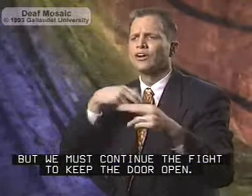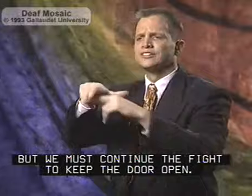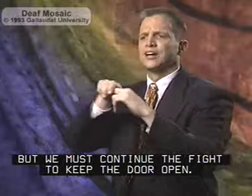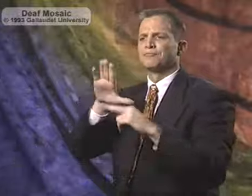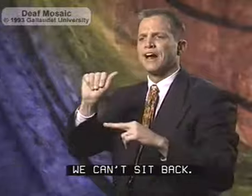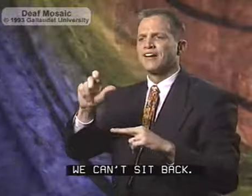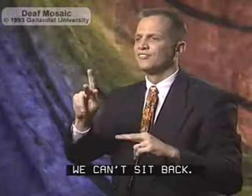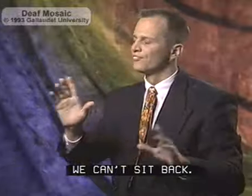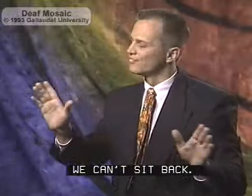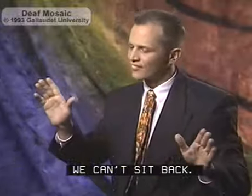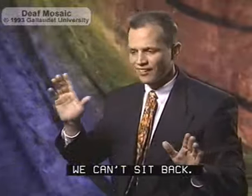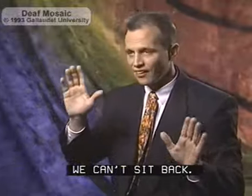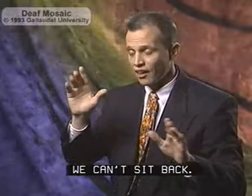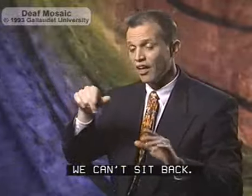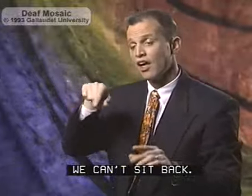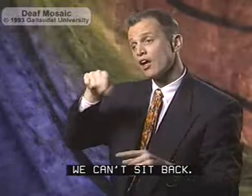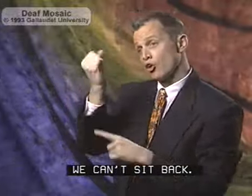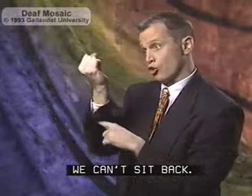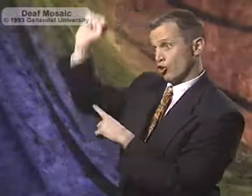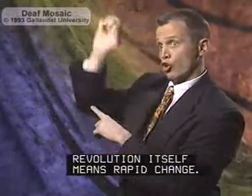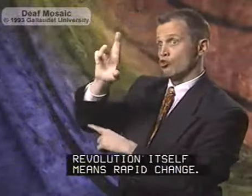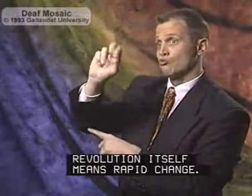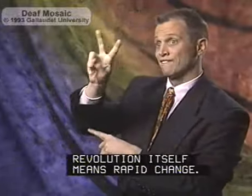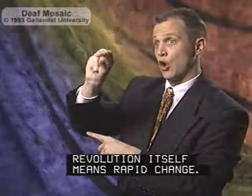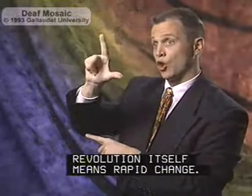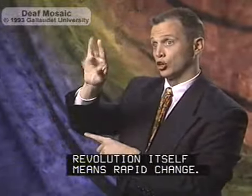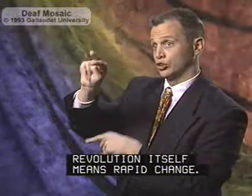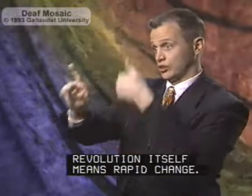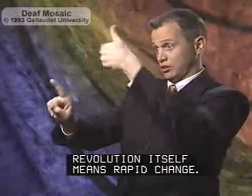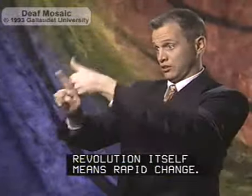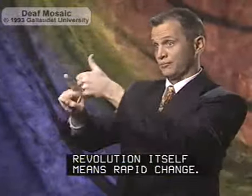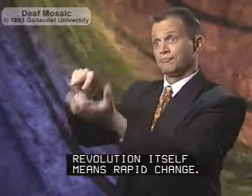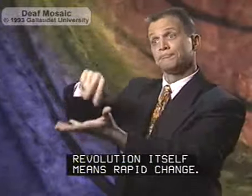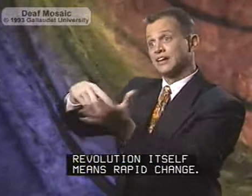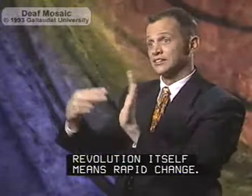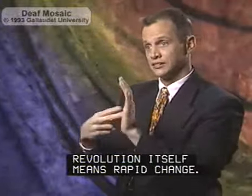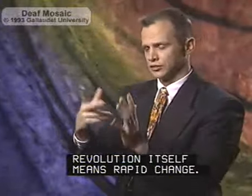We can't sit back. Revolution itself means rapid change.